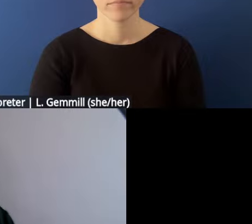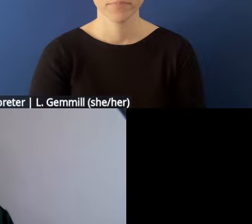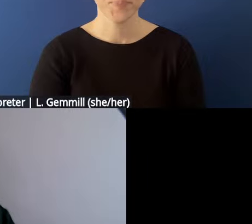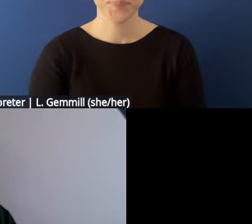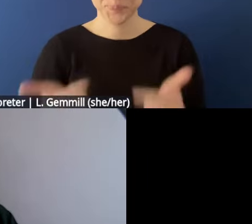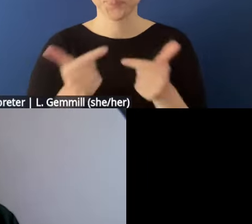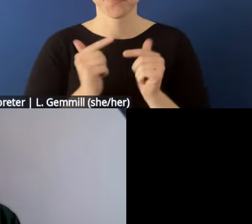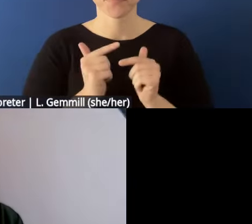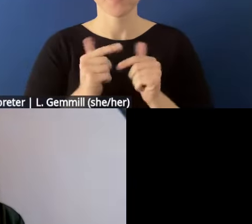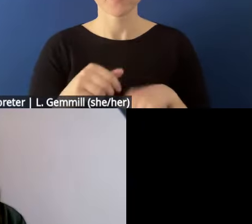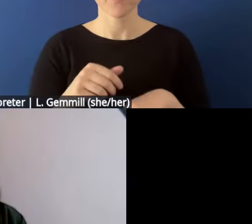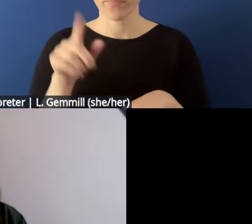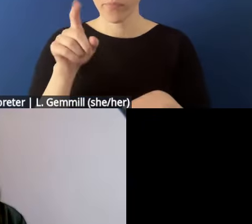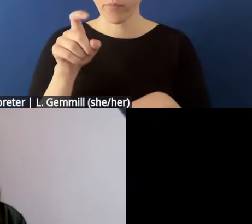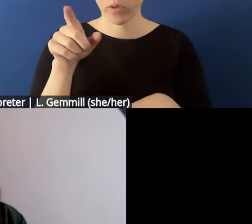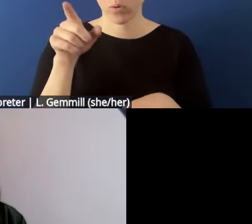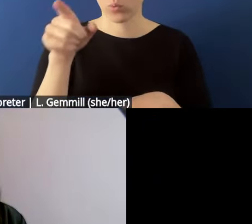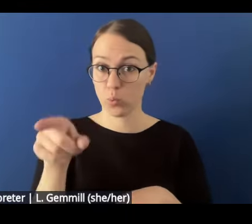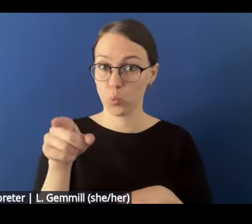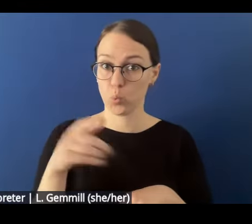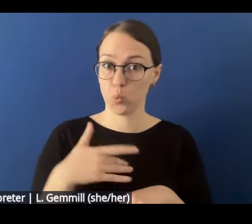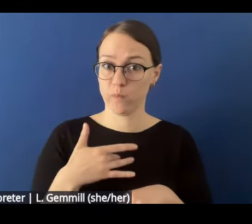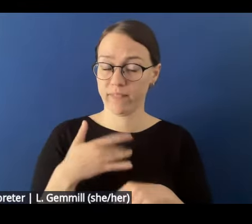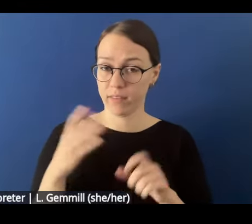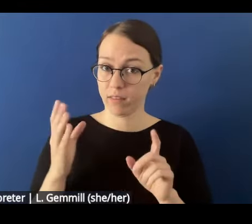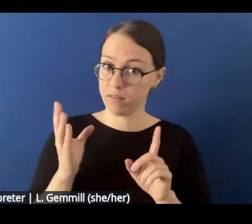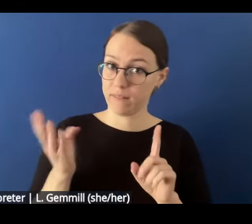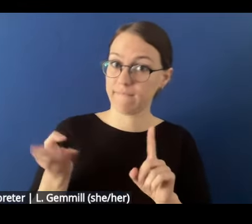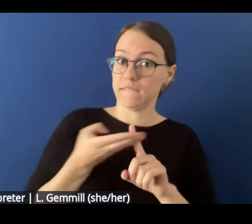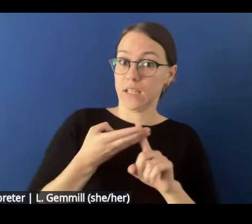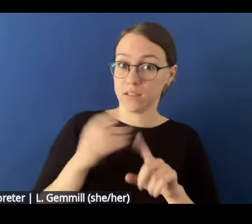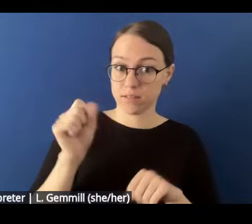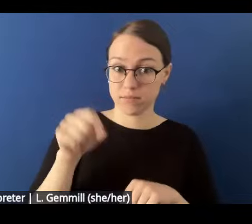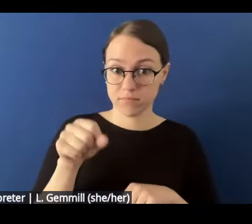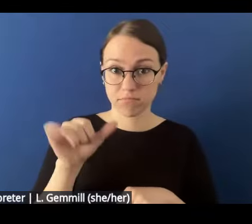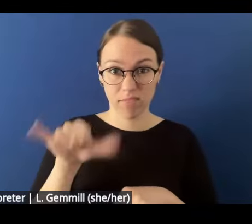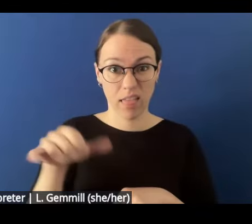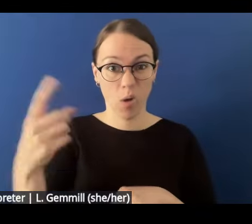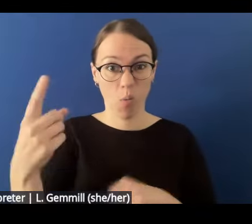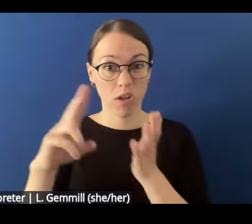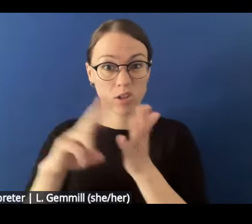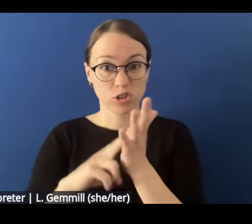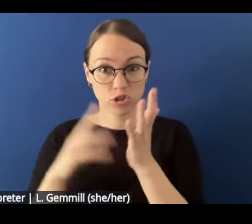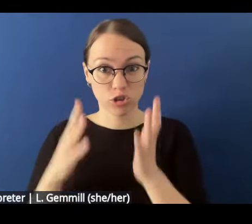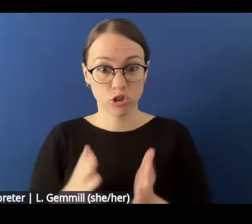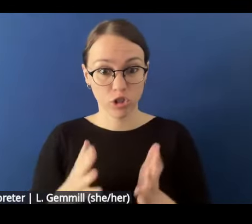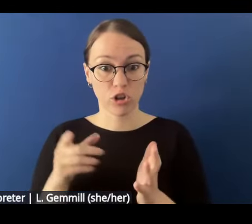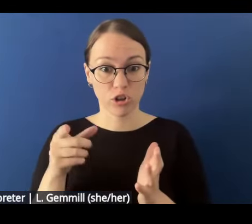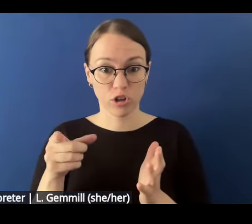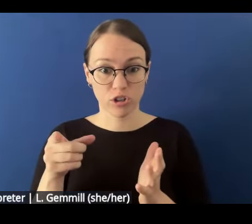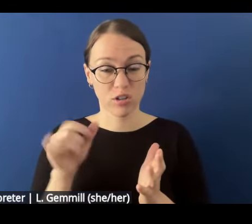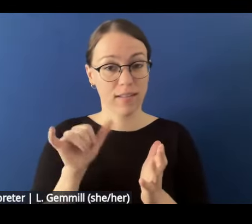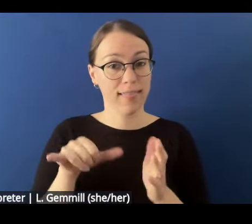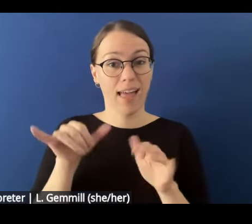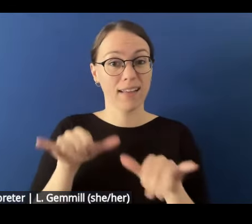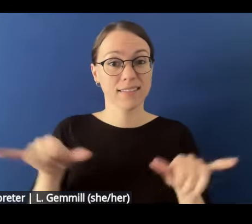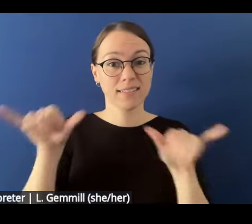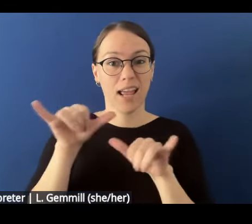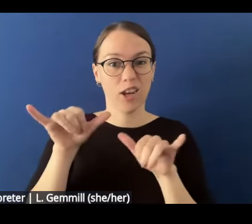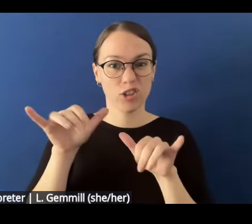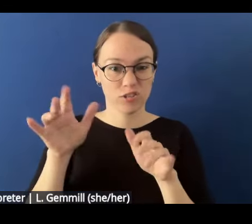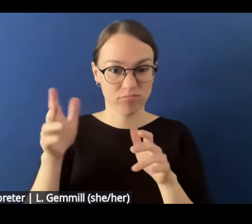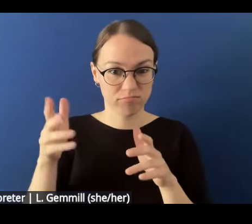convinced that in the case of one circulator, that standard has been met, probably exceeded, right? I can tell you